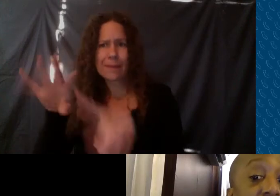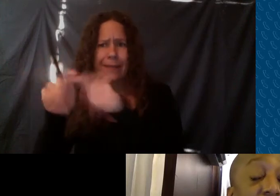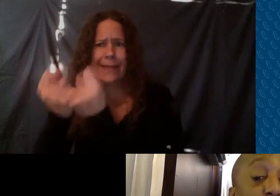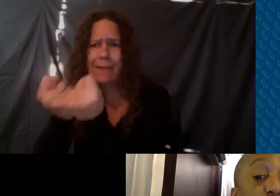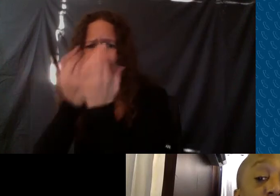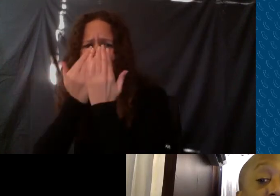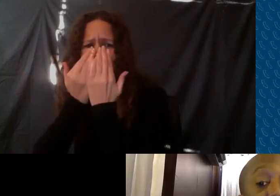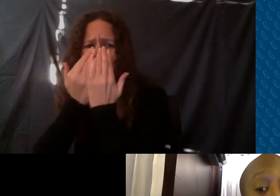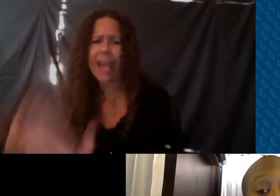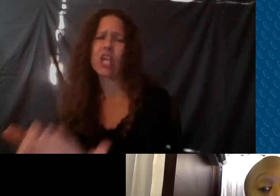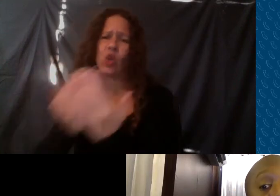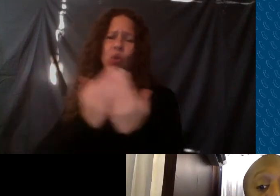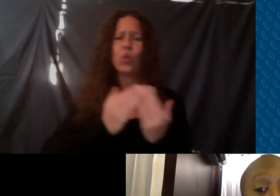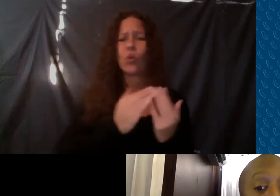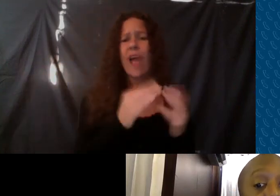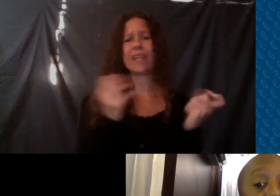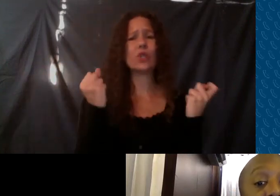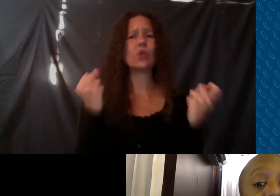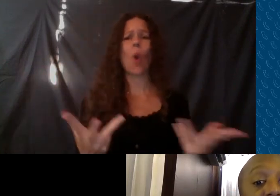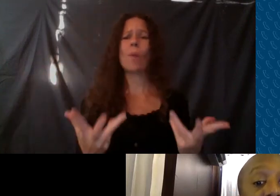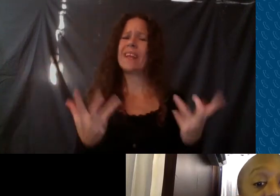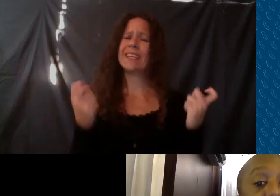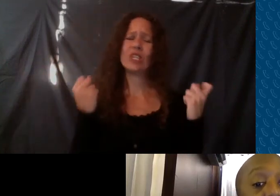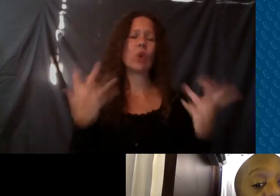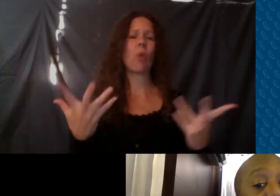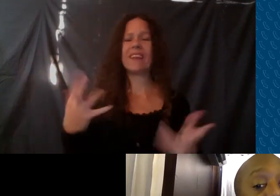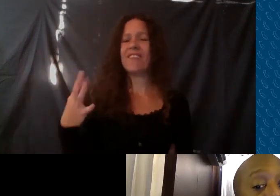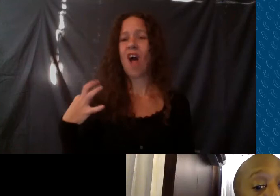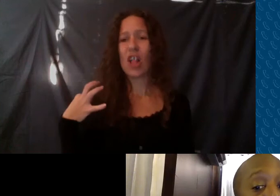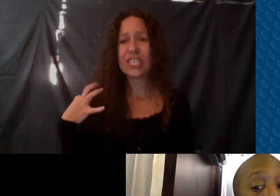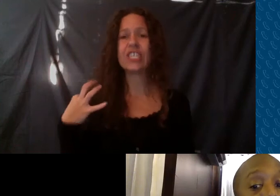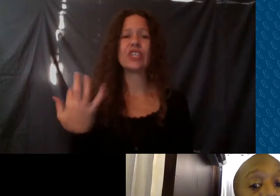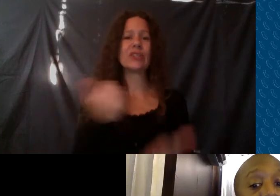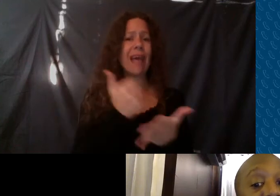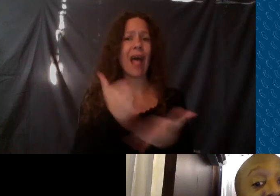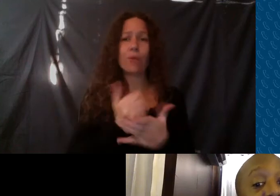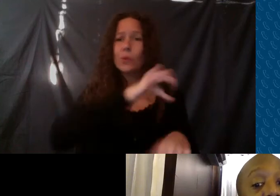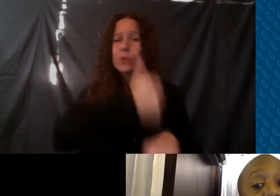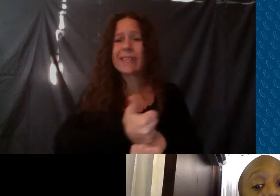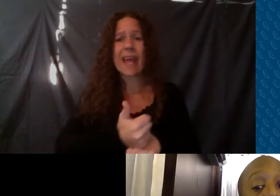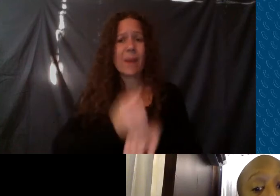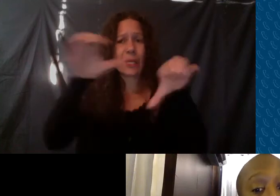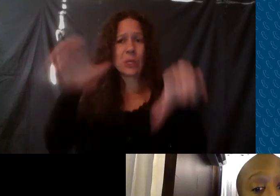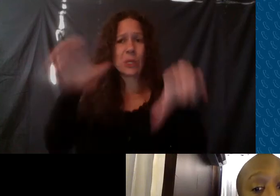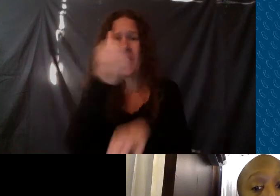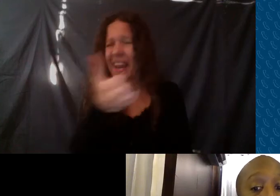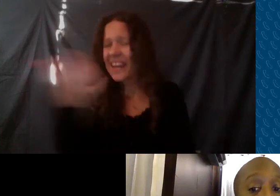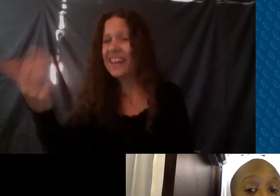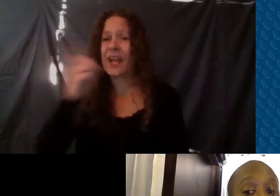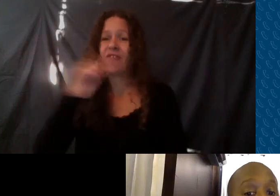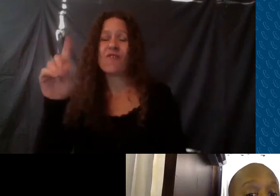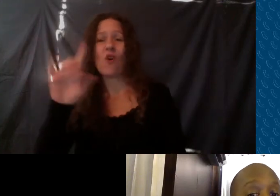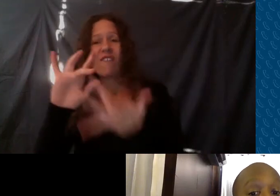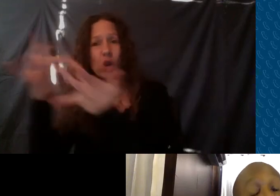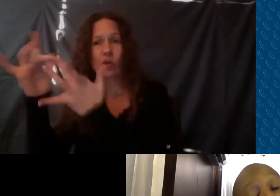of volunteers who help to create, present, or do anything for one of our virtual events. Lastly, thank you to all of you who